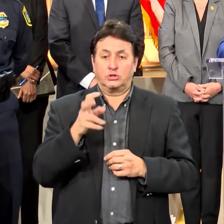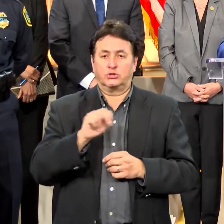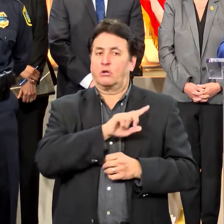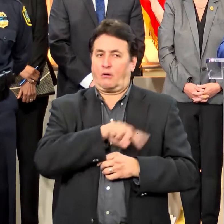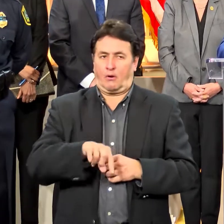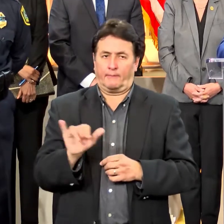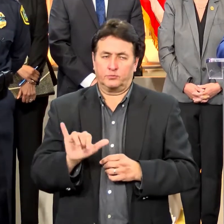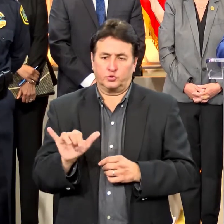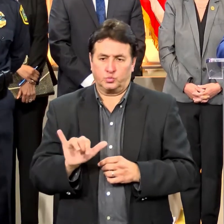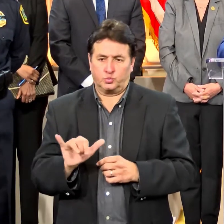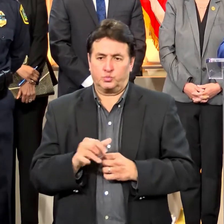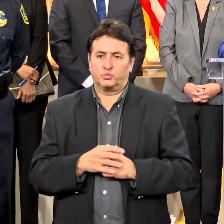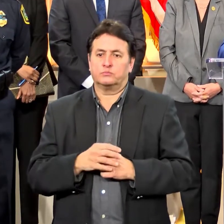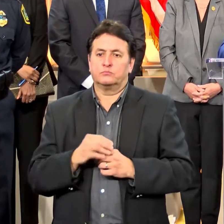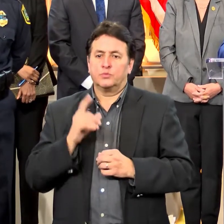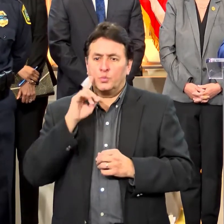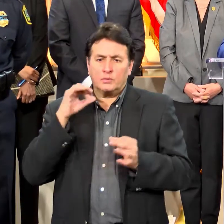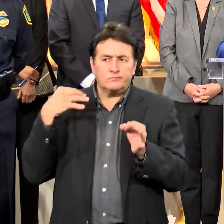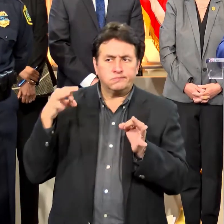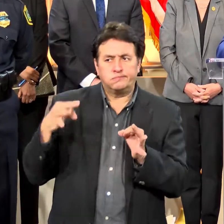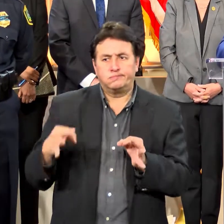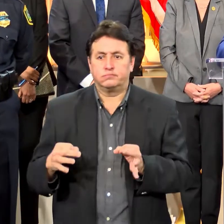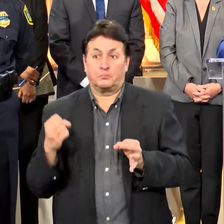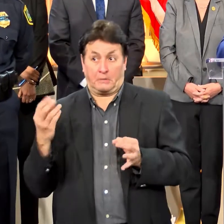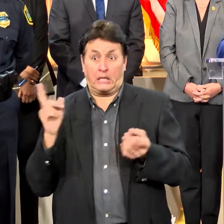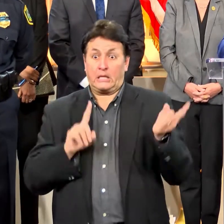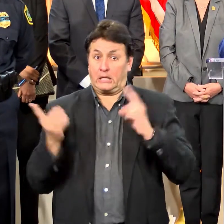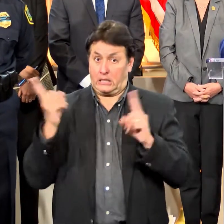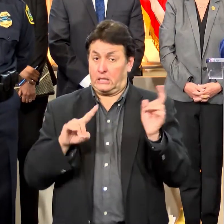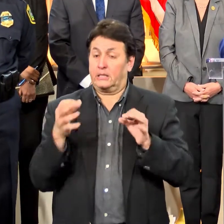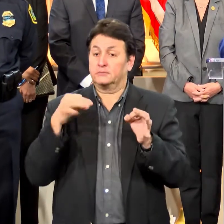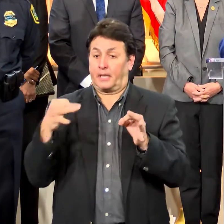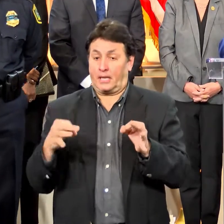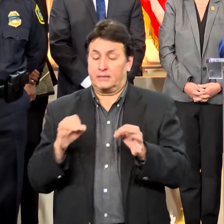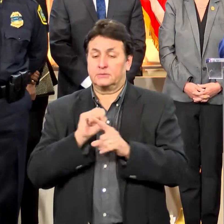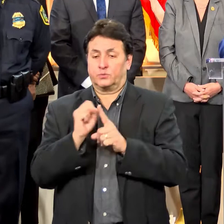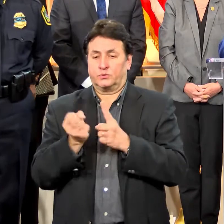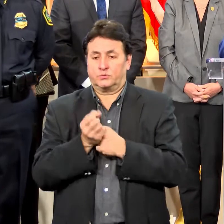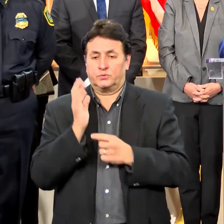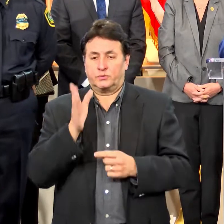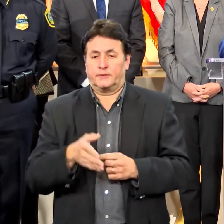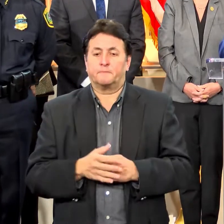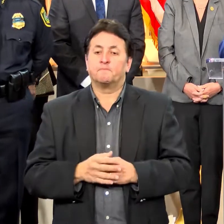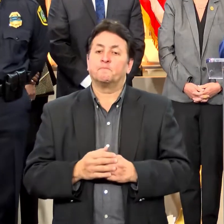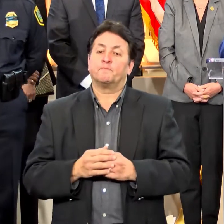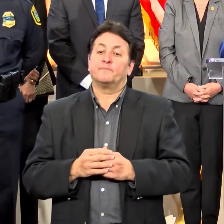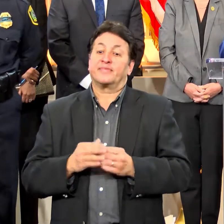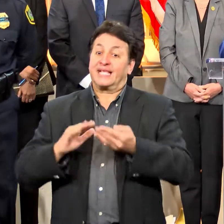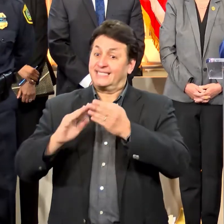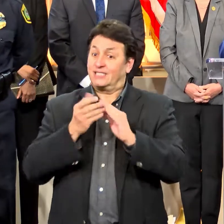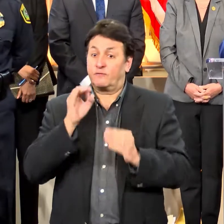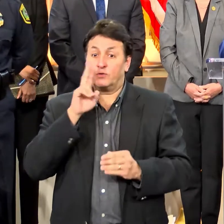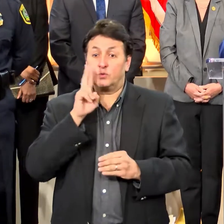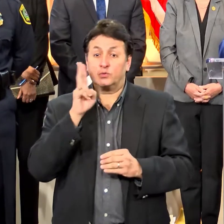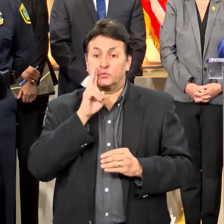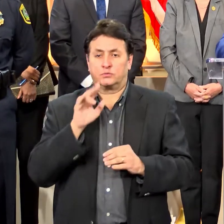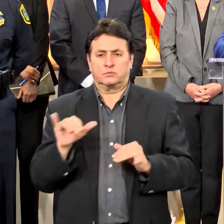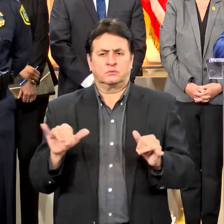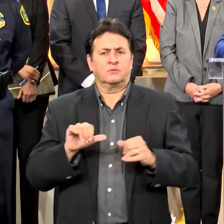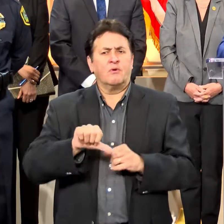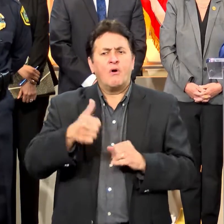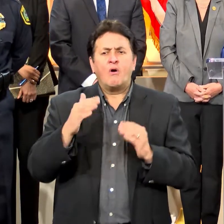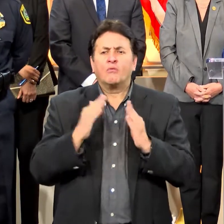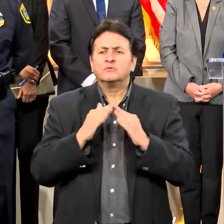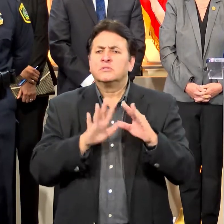in Houston, Harris County. The city of Houston, like most major cities across the country,